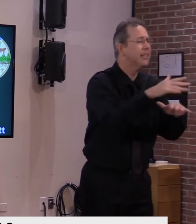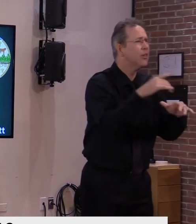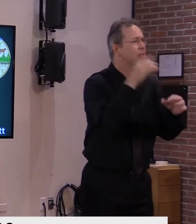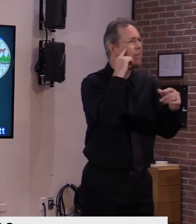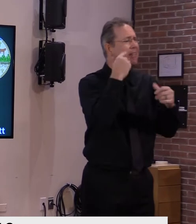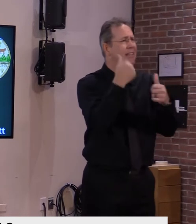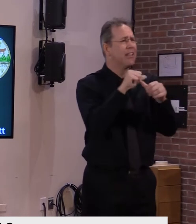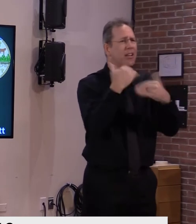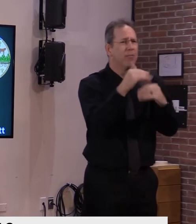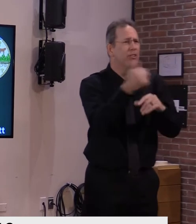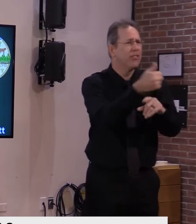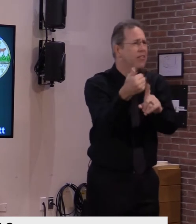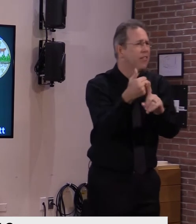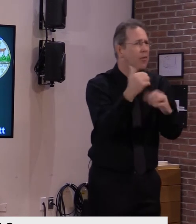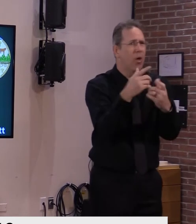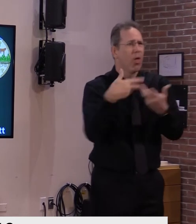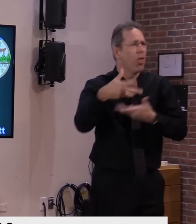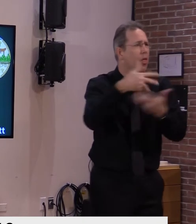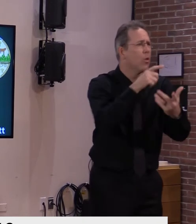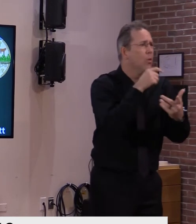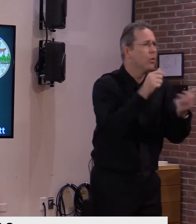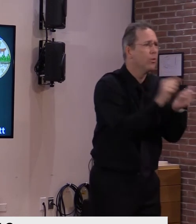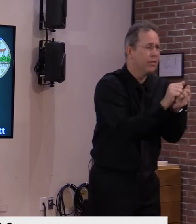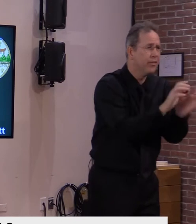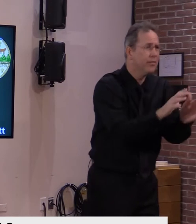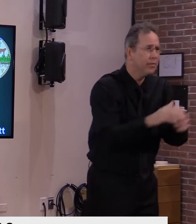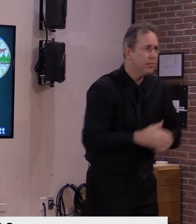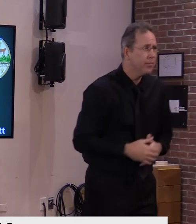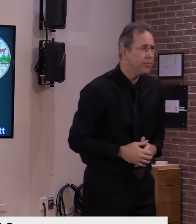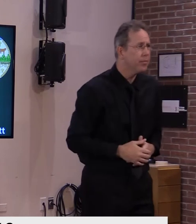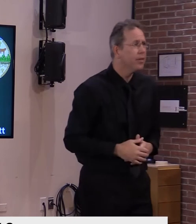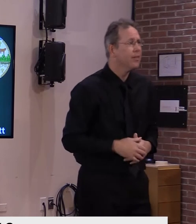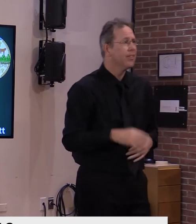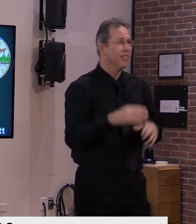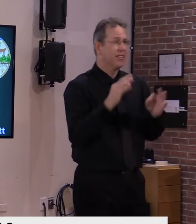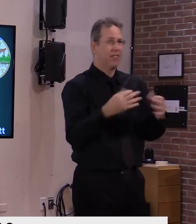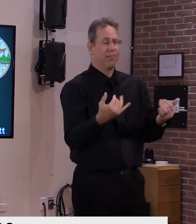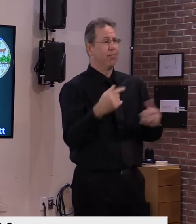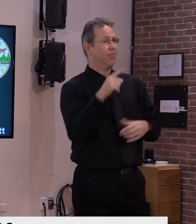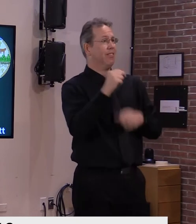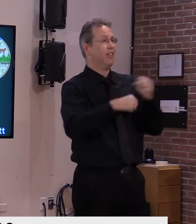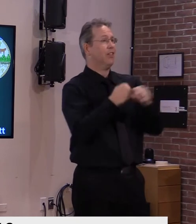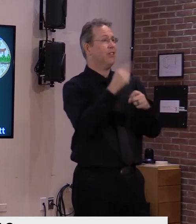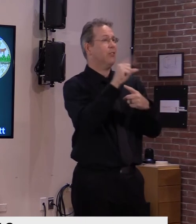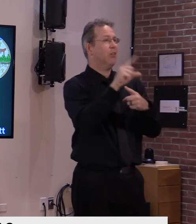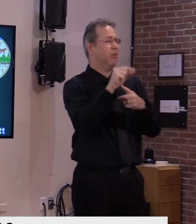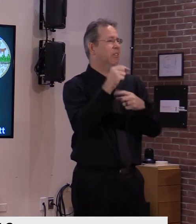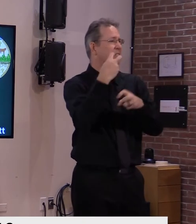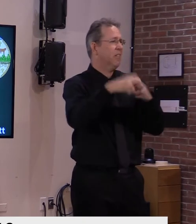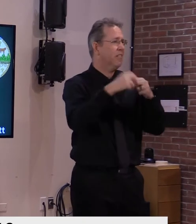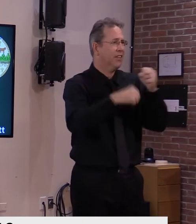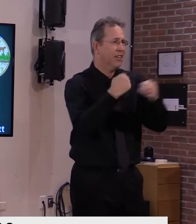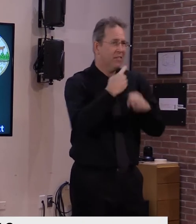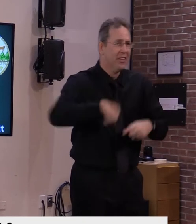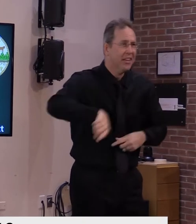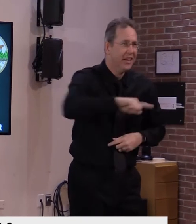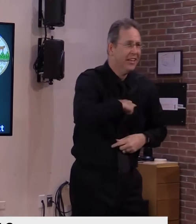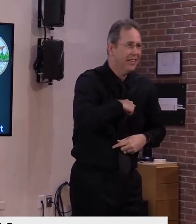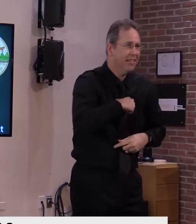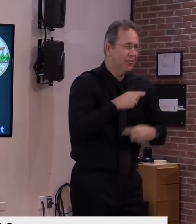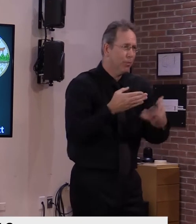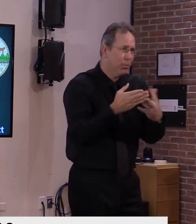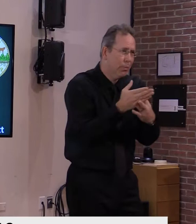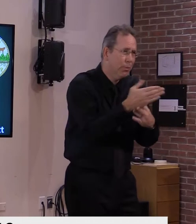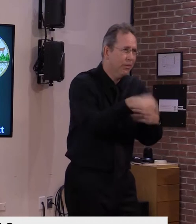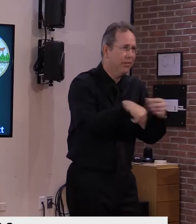There's no doubt 2020 has been a long and difficult year. Since February, we've battled a pandemic that's